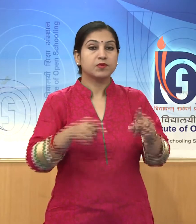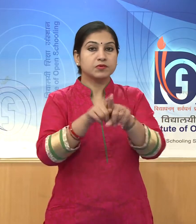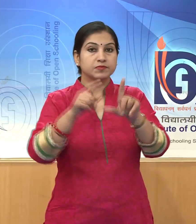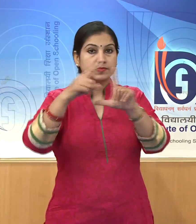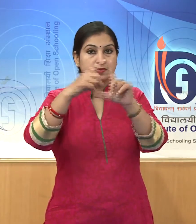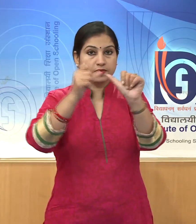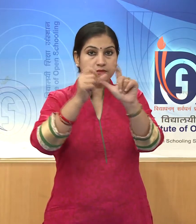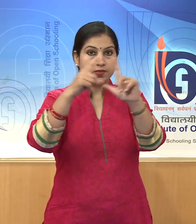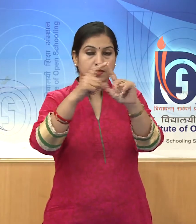Dadaism,